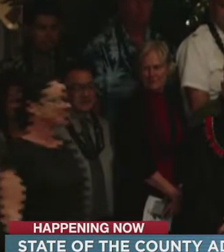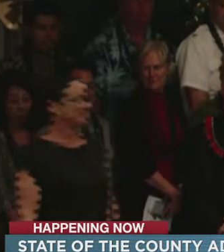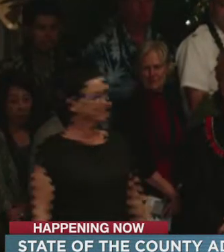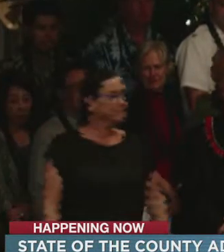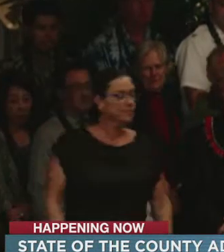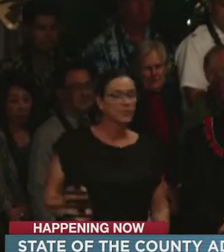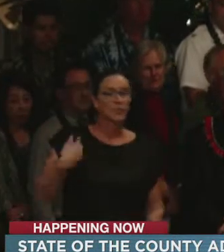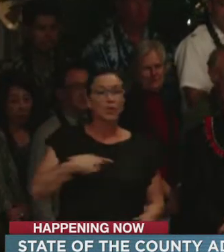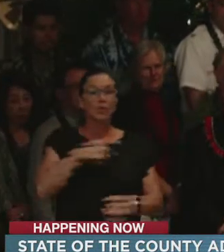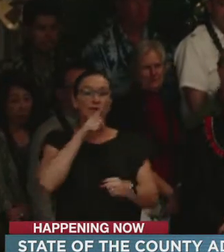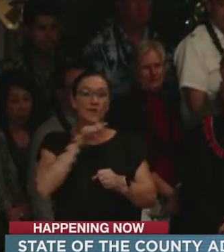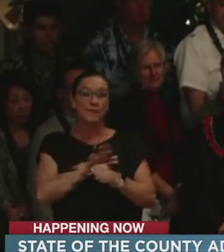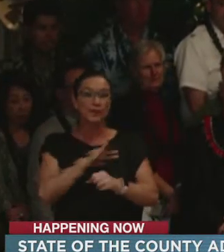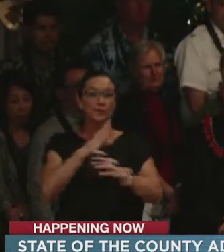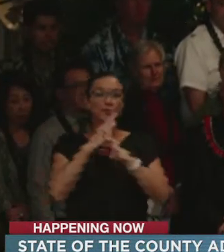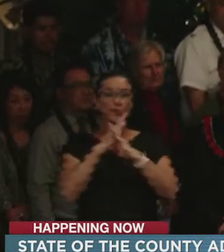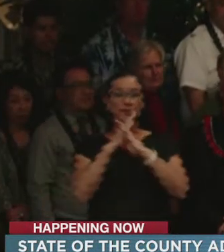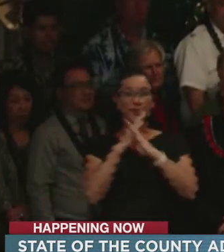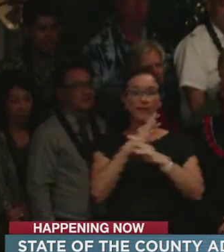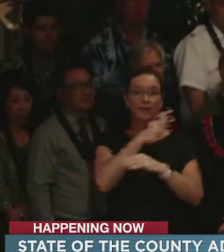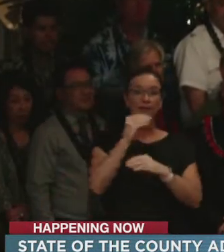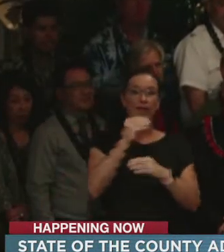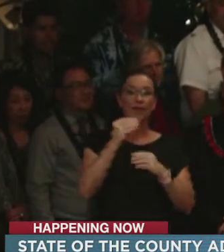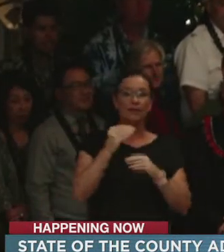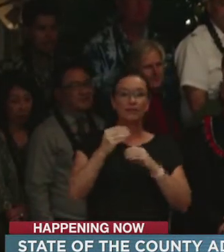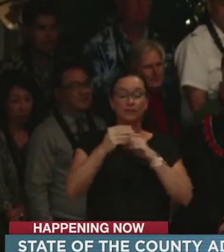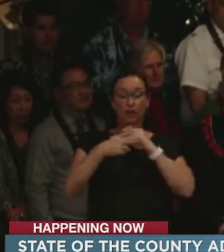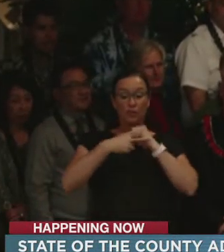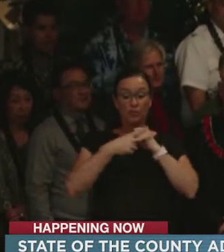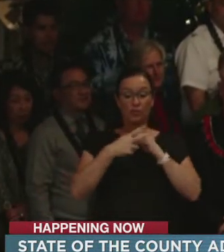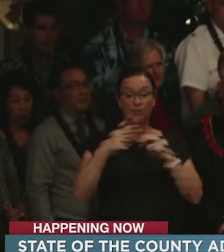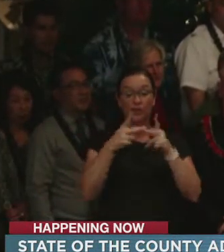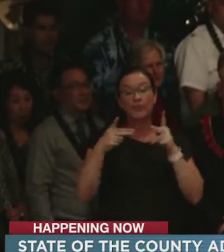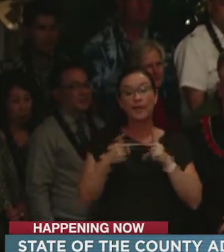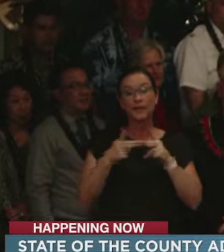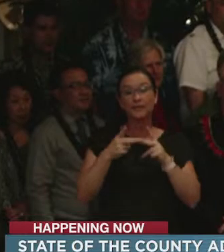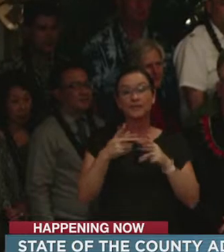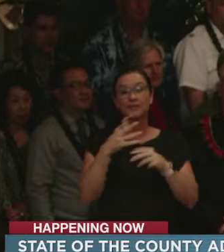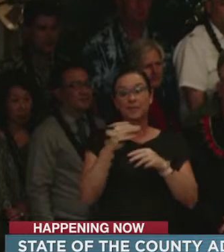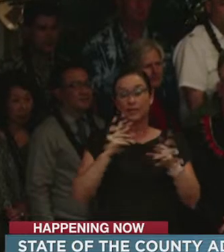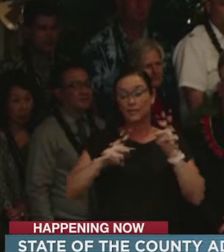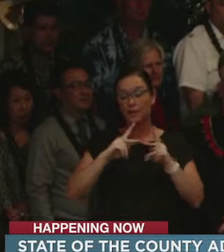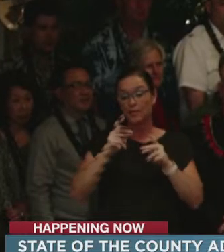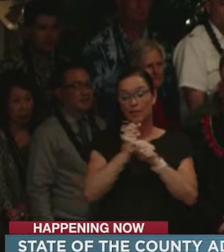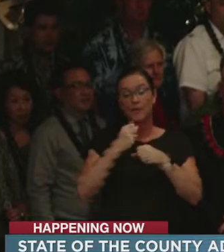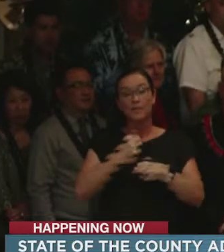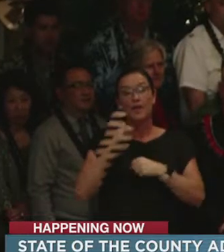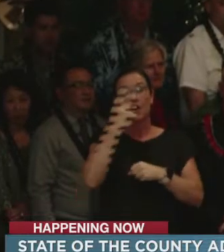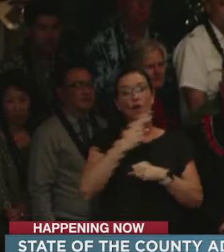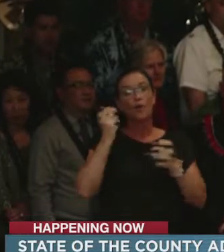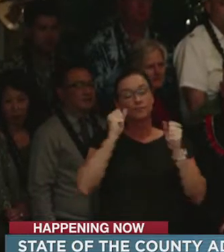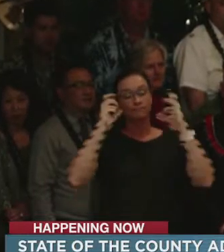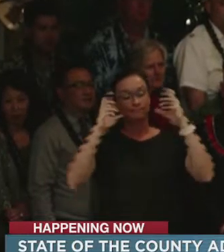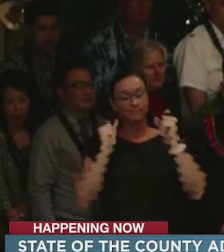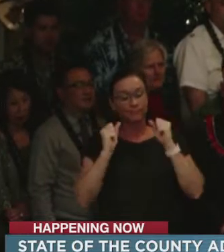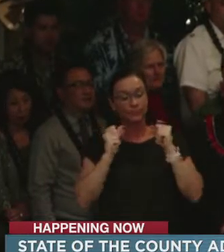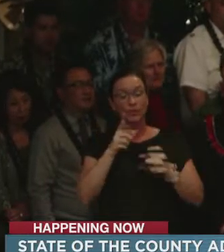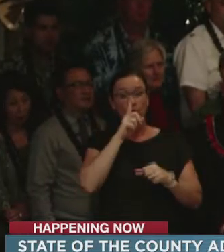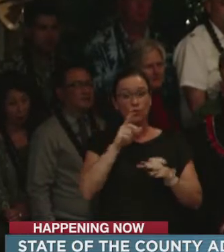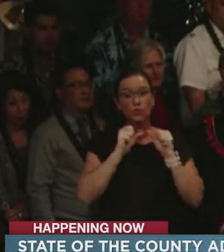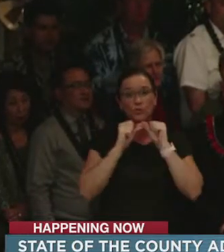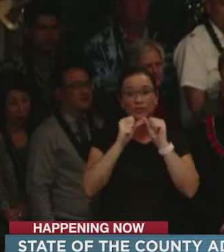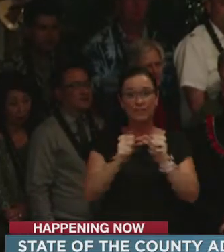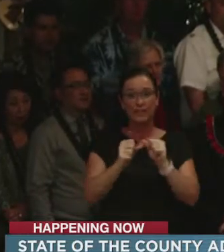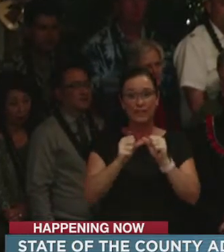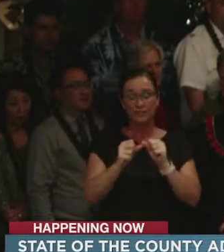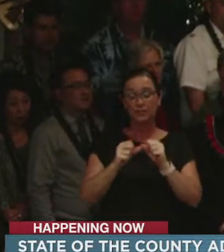We're committed to protecting and preserving the people and places that make Hawaii so remarkable. True resilience is the